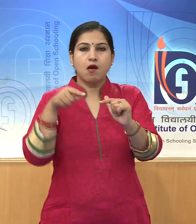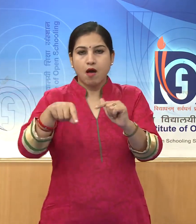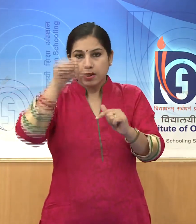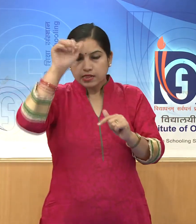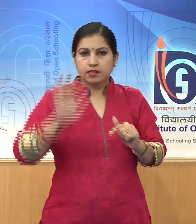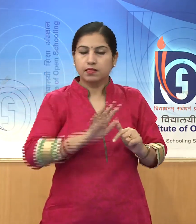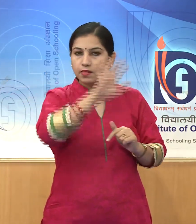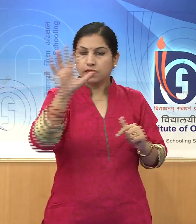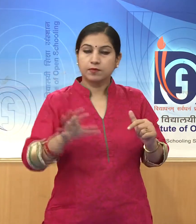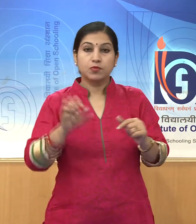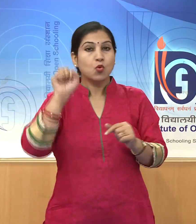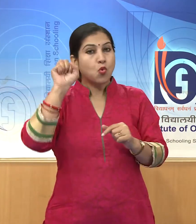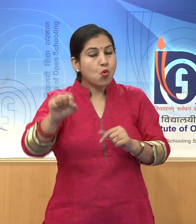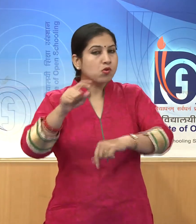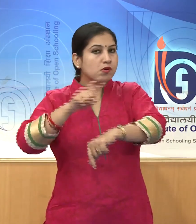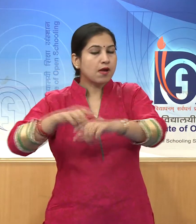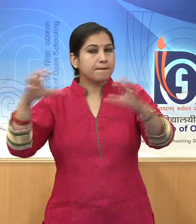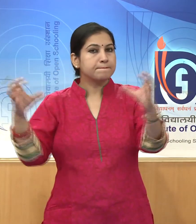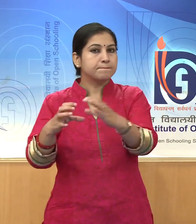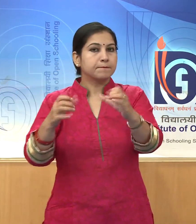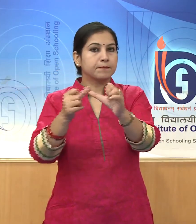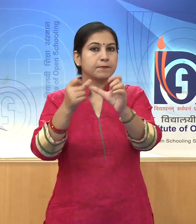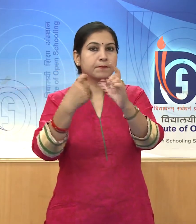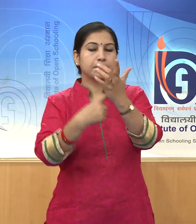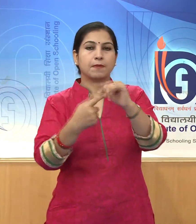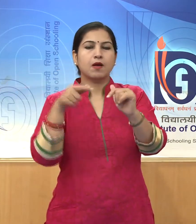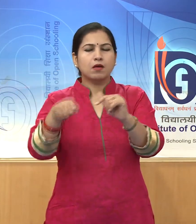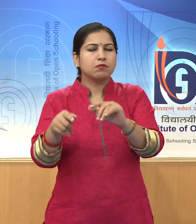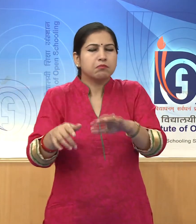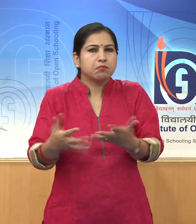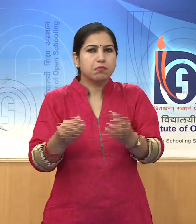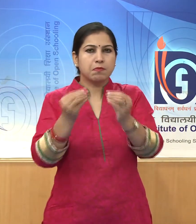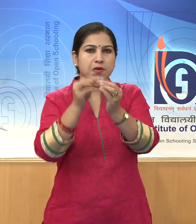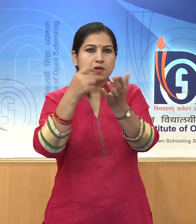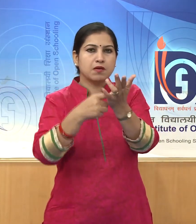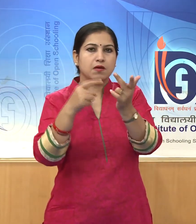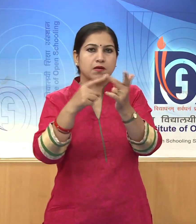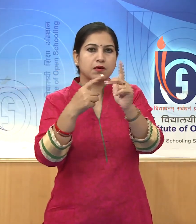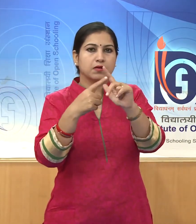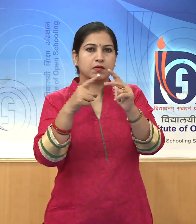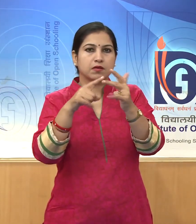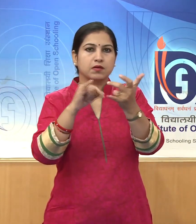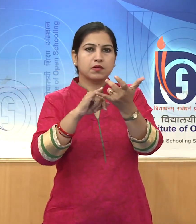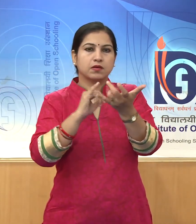India, contemporary art began with the British rule in India.